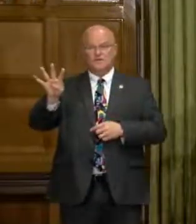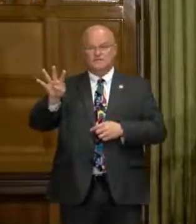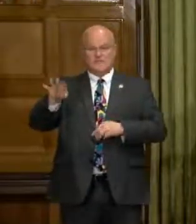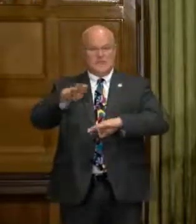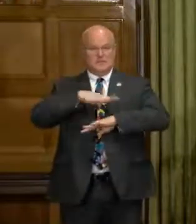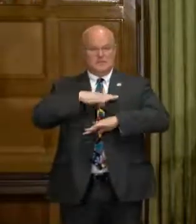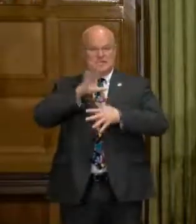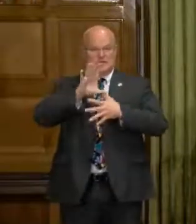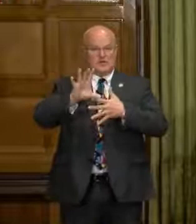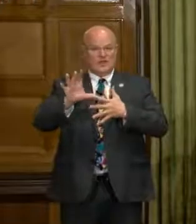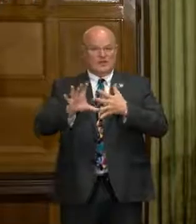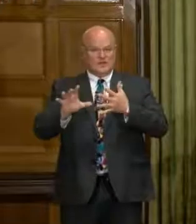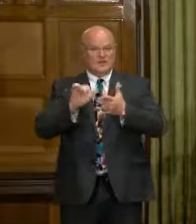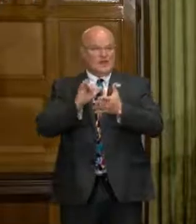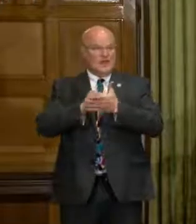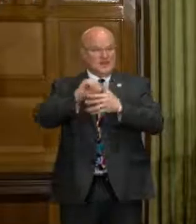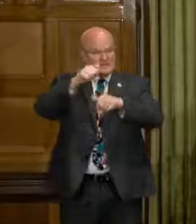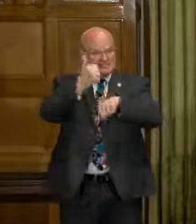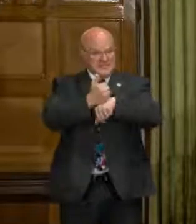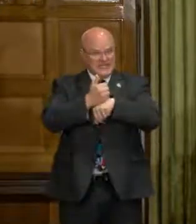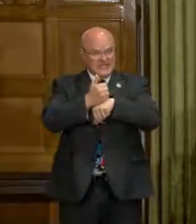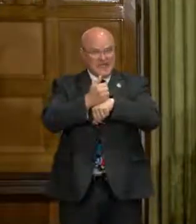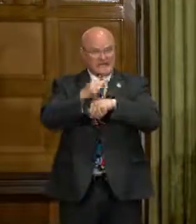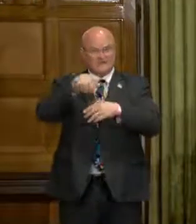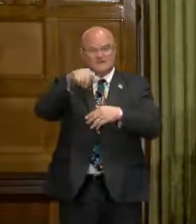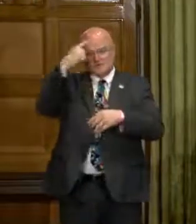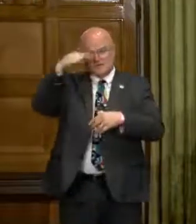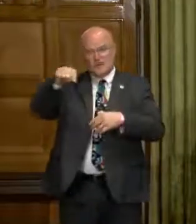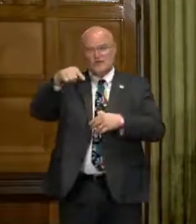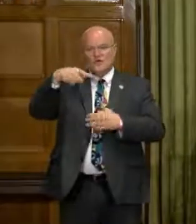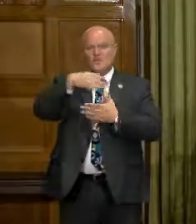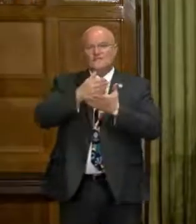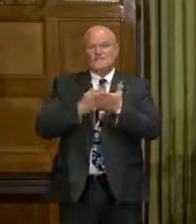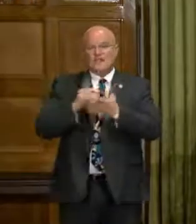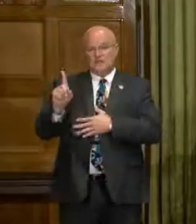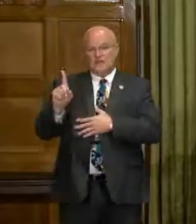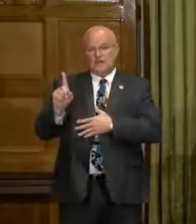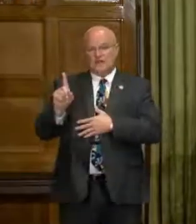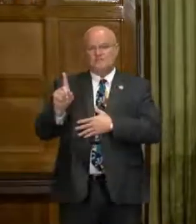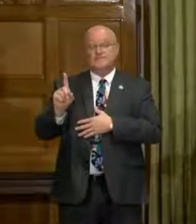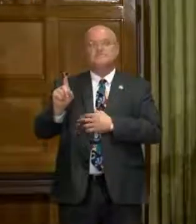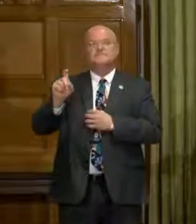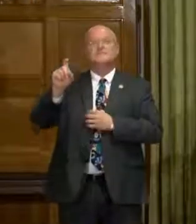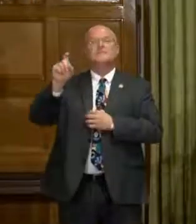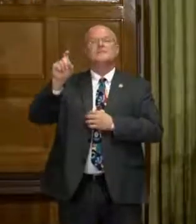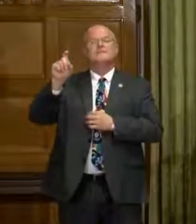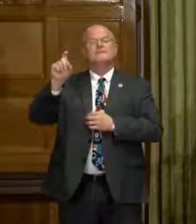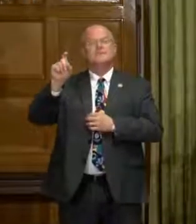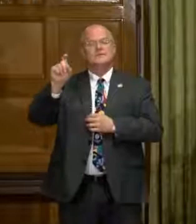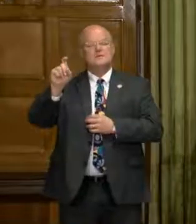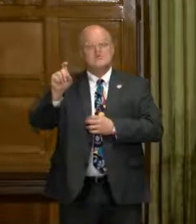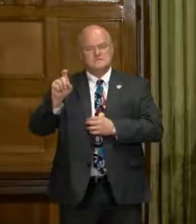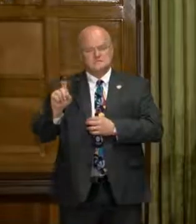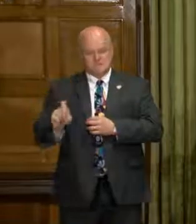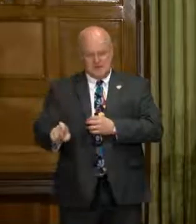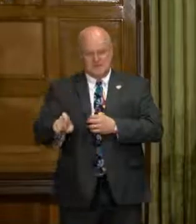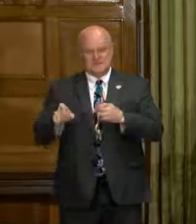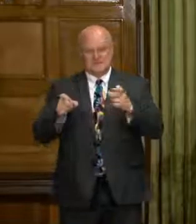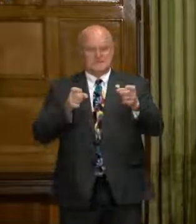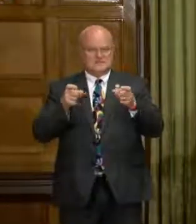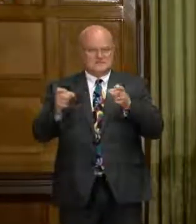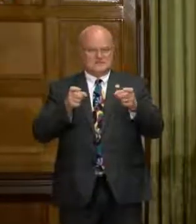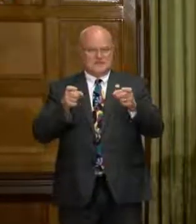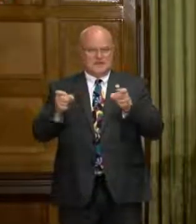the criteria that is set out to go into phase 1, we have to be able to